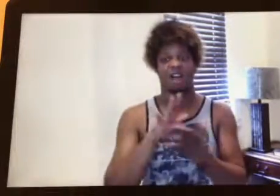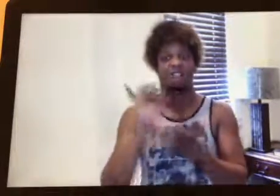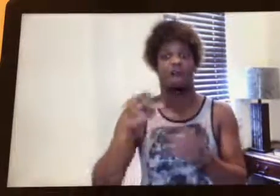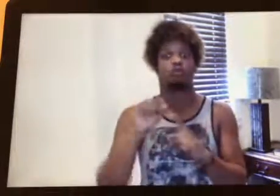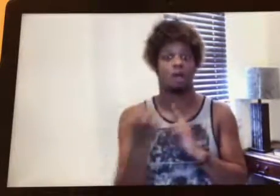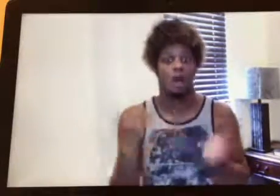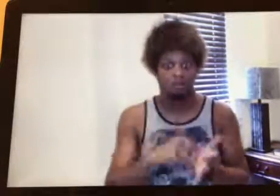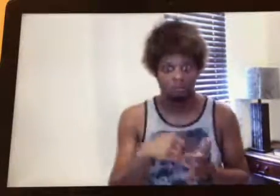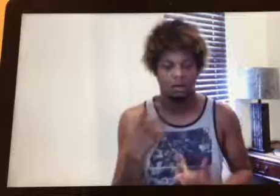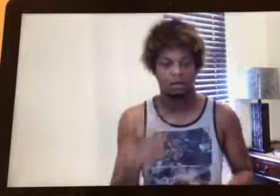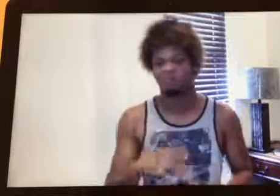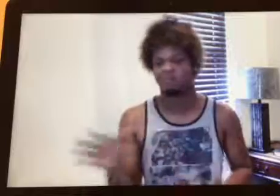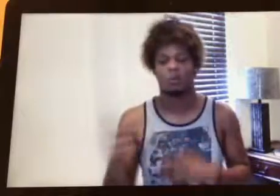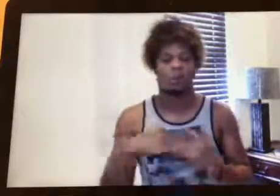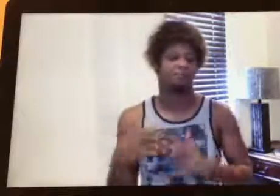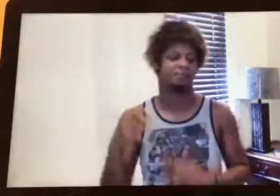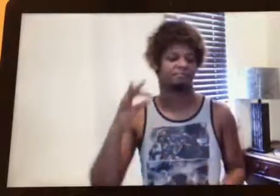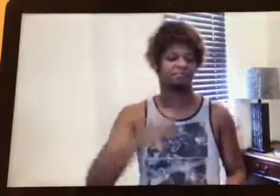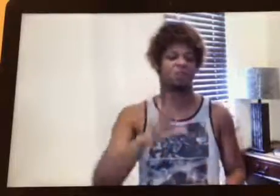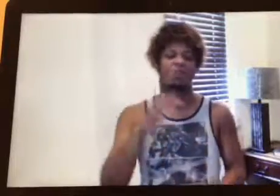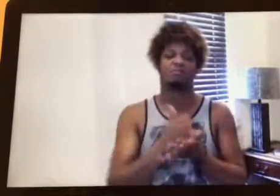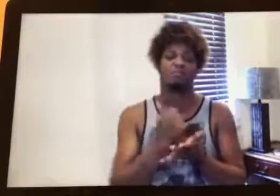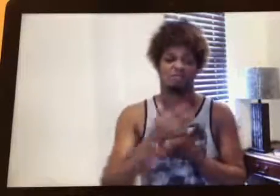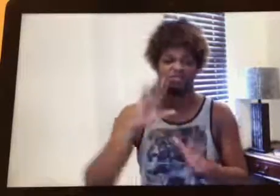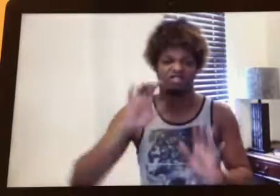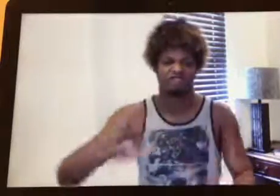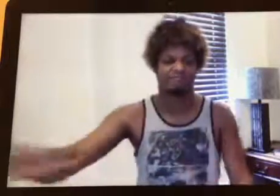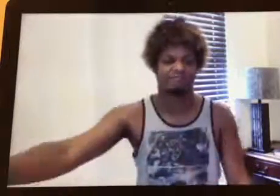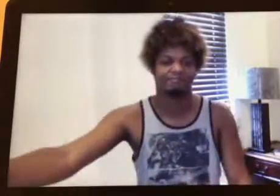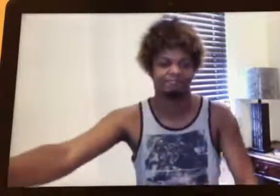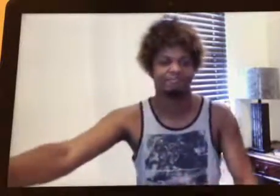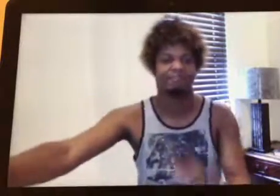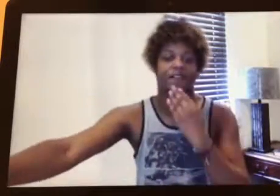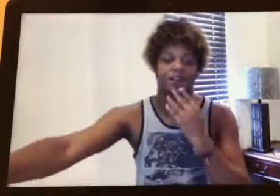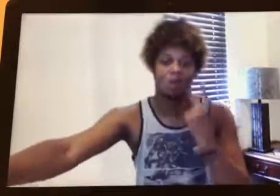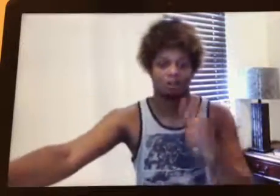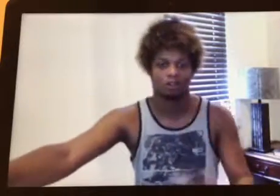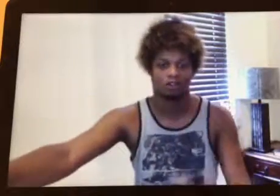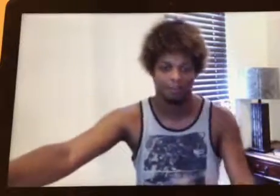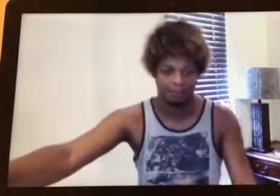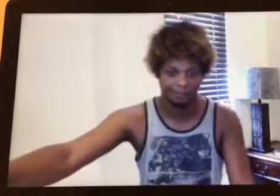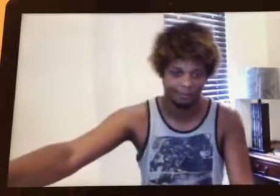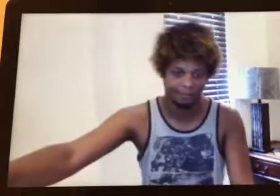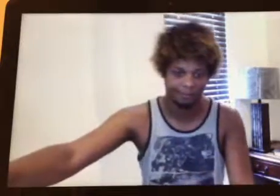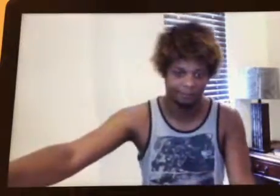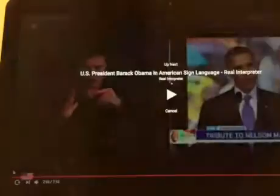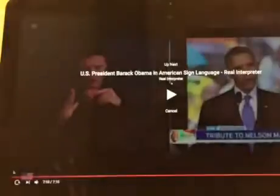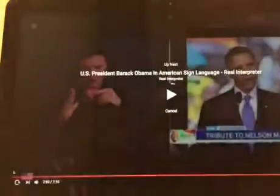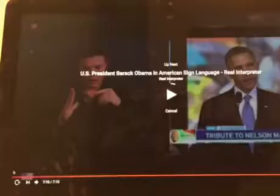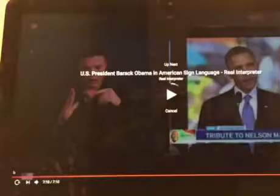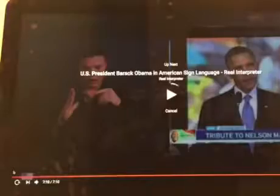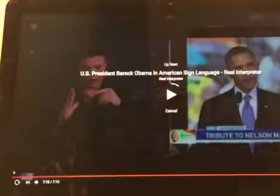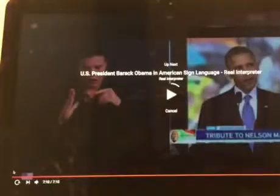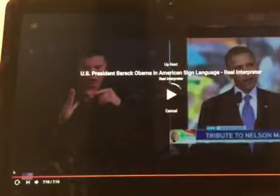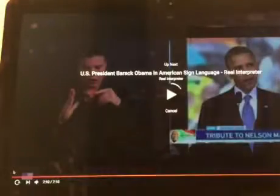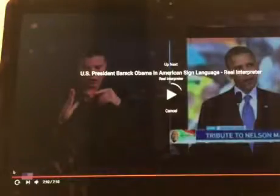And it was just crazy that this was the situation. Comment below and give me feedback to see what else, if you've had similar